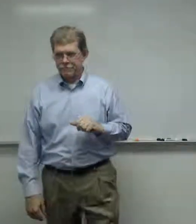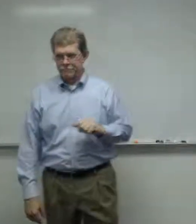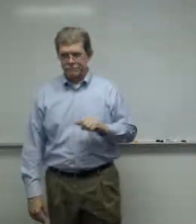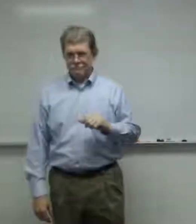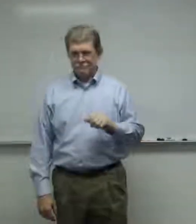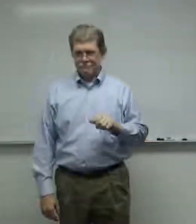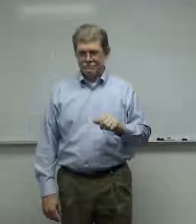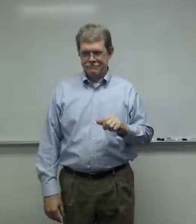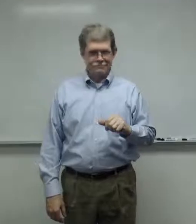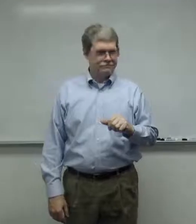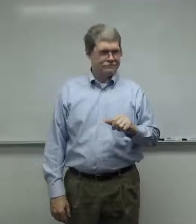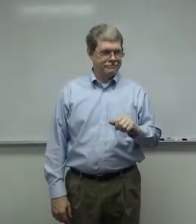Have we done this?